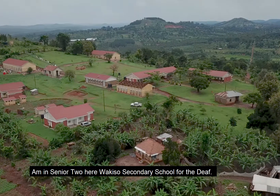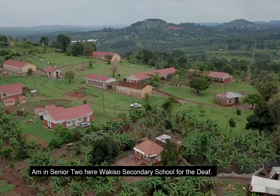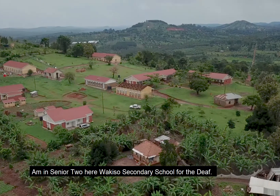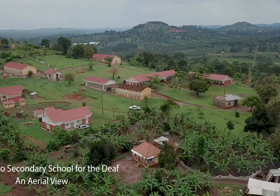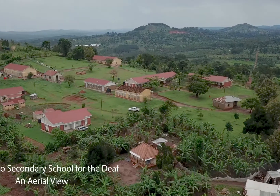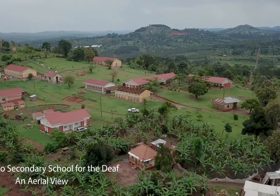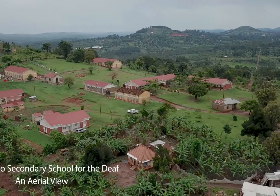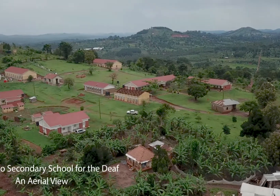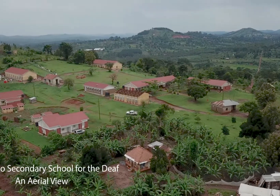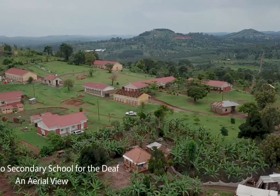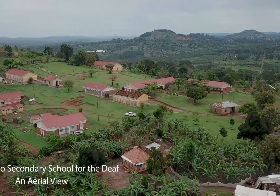the deaf.